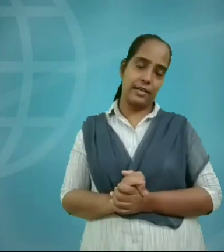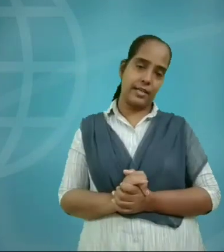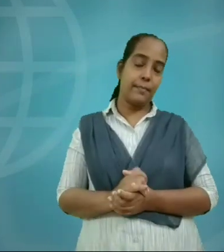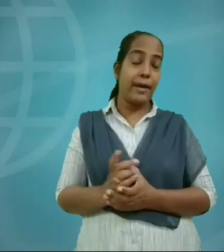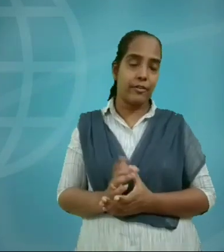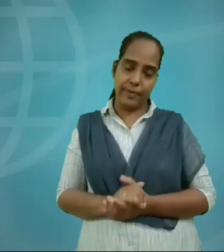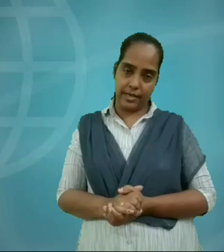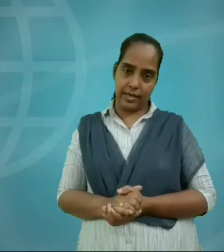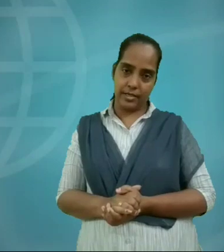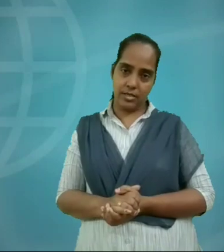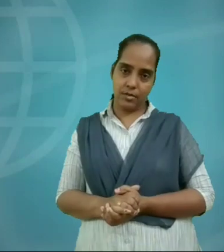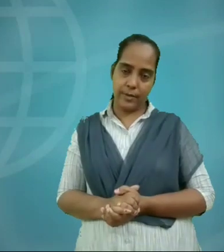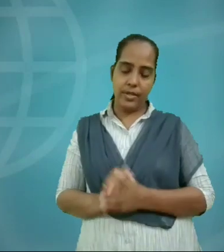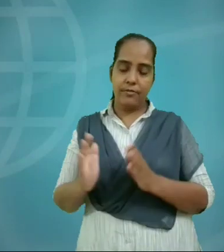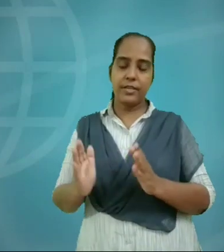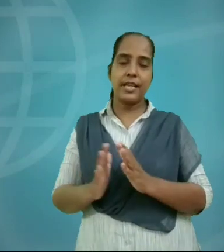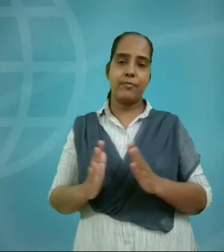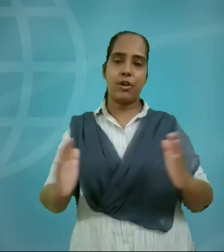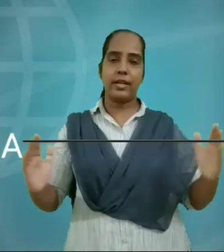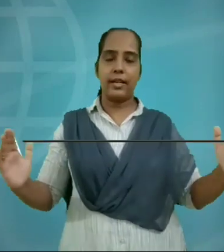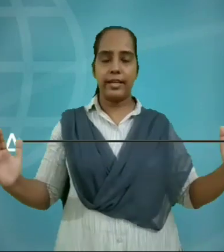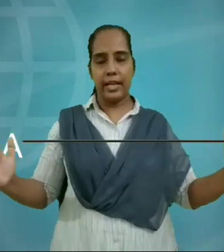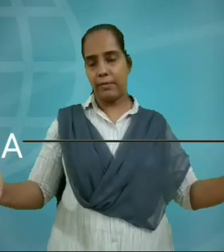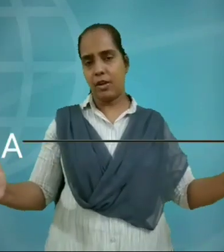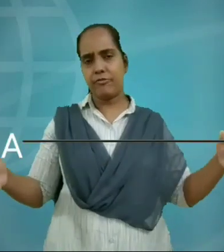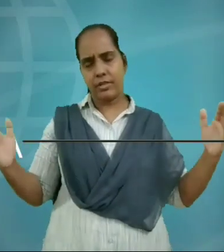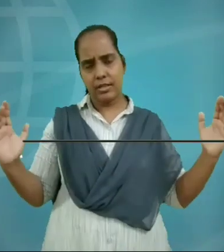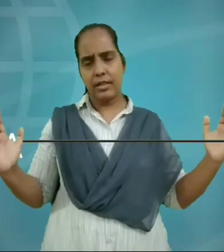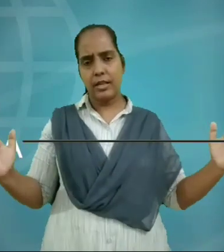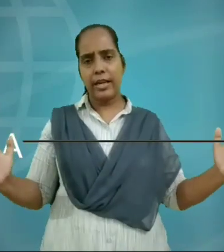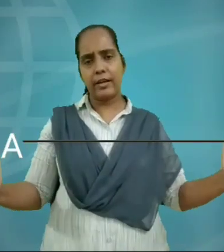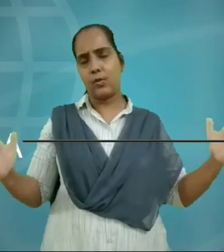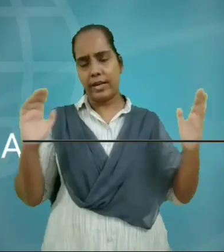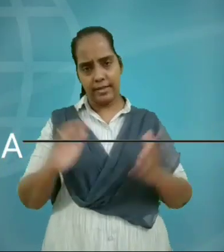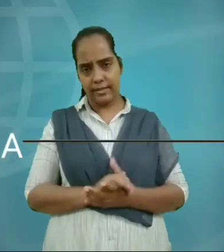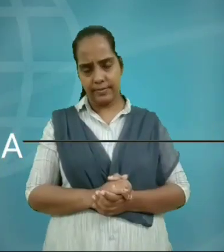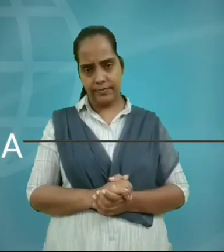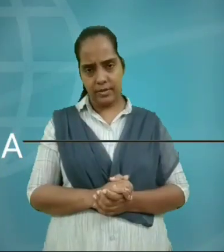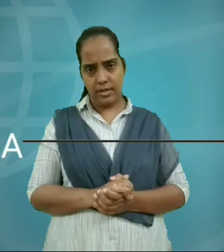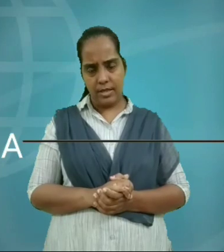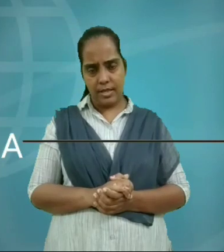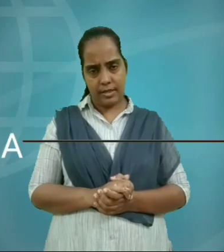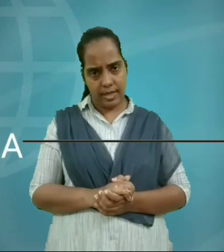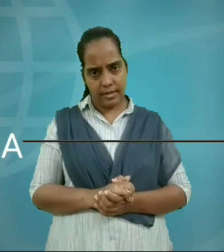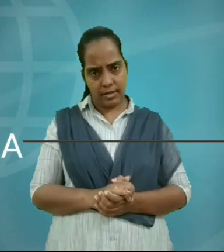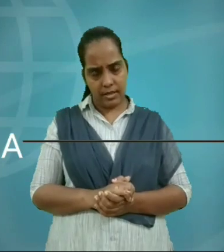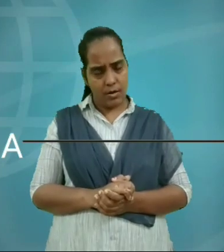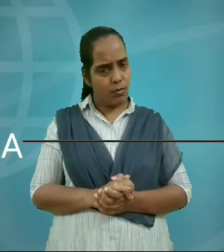lines, a pair of parallel lines. Okay. First I am drawing a line AB of a required length. Then what is